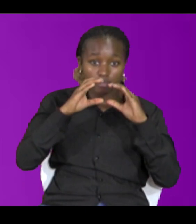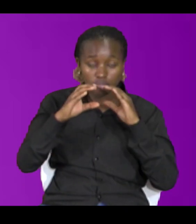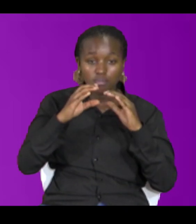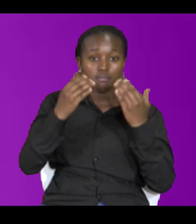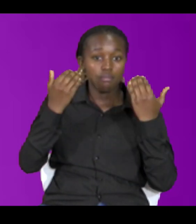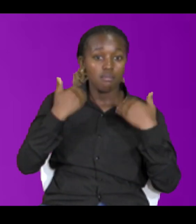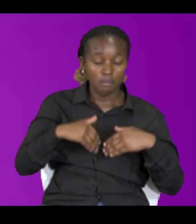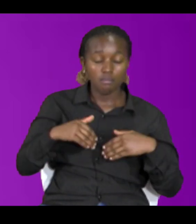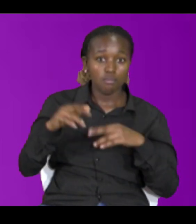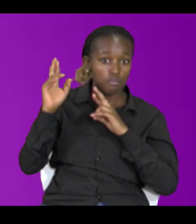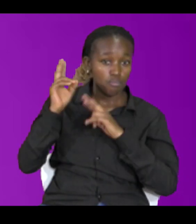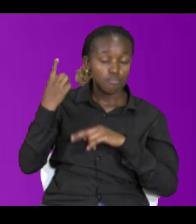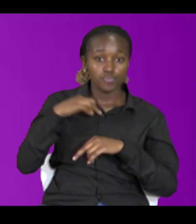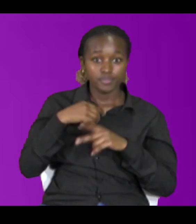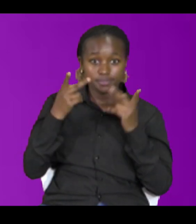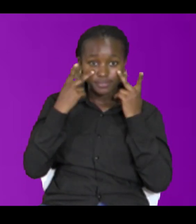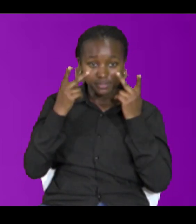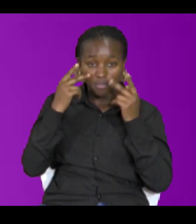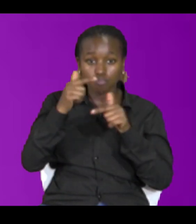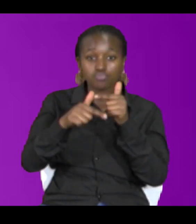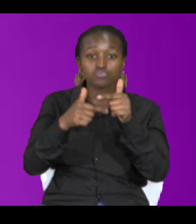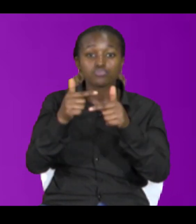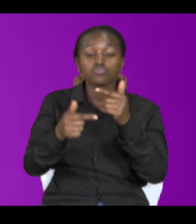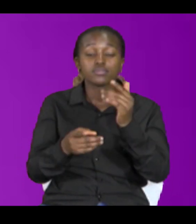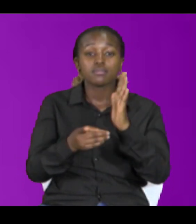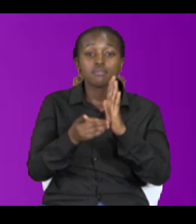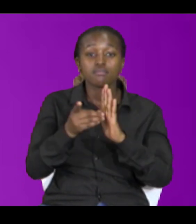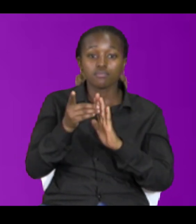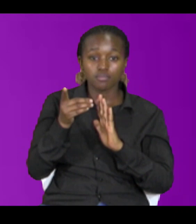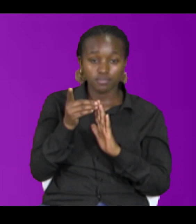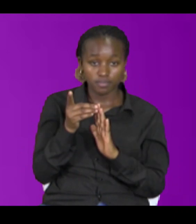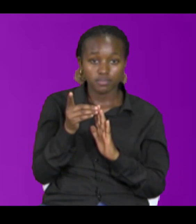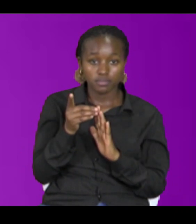see continued advancements, especially in